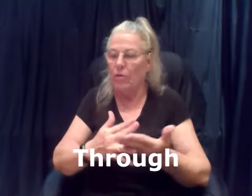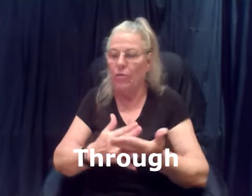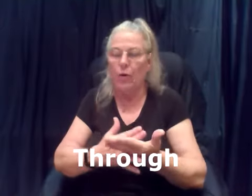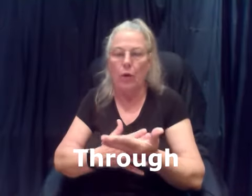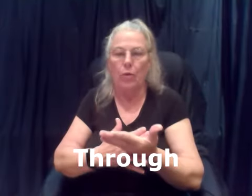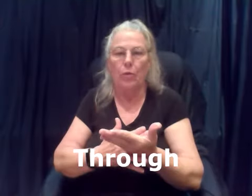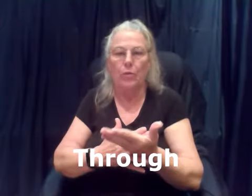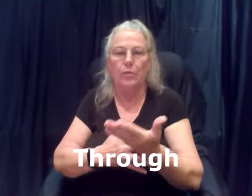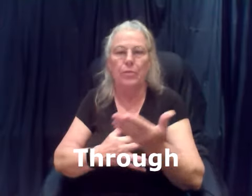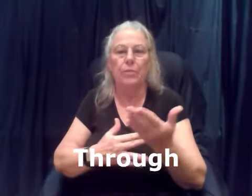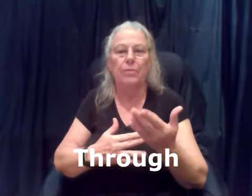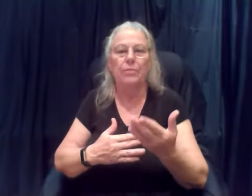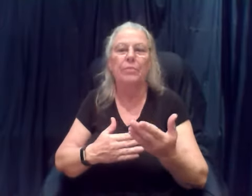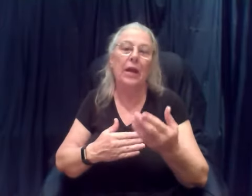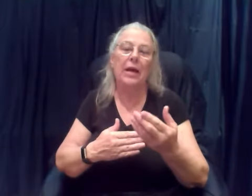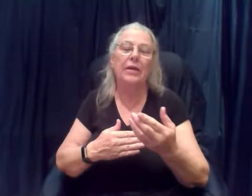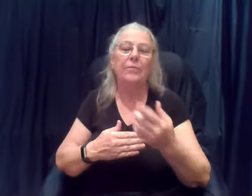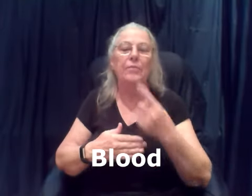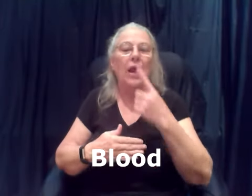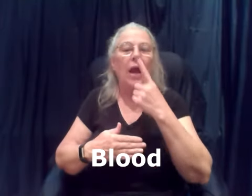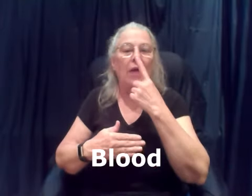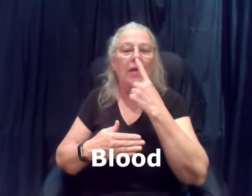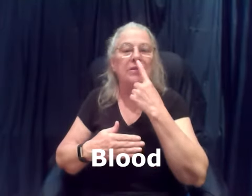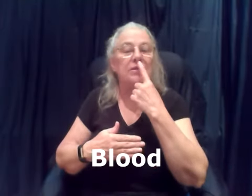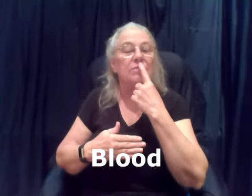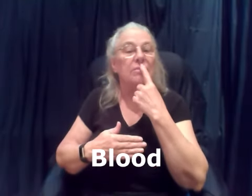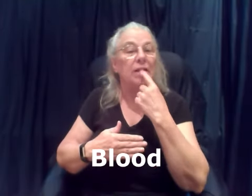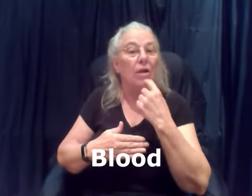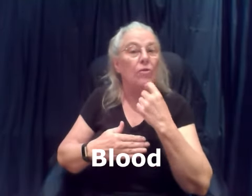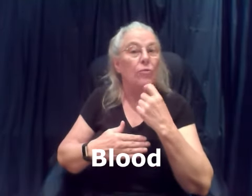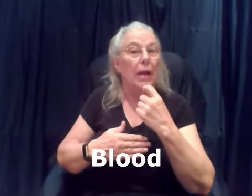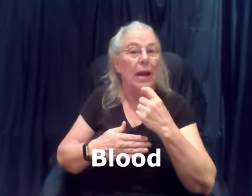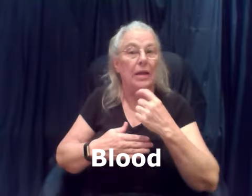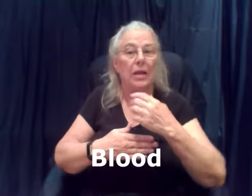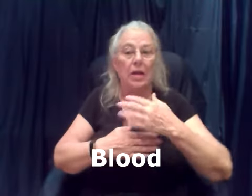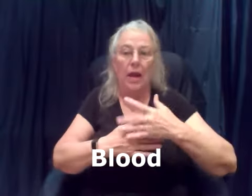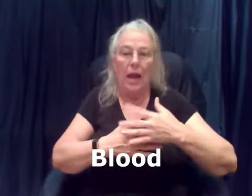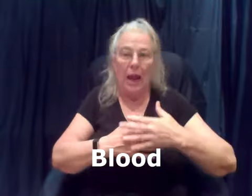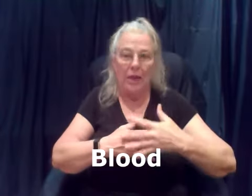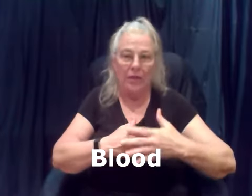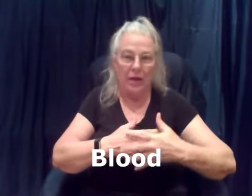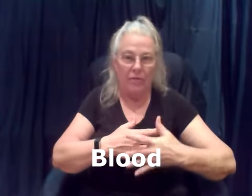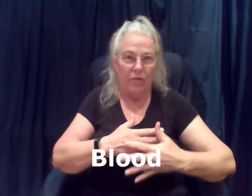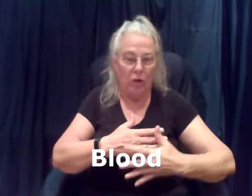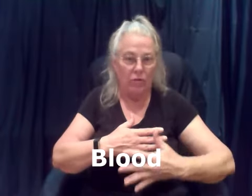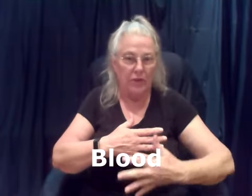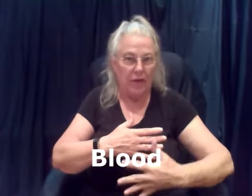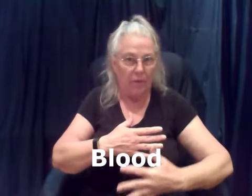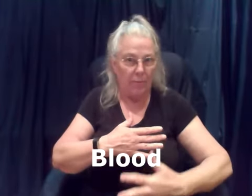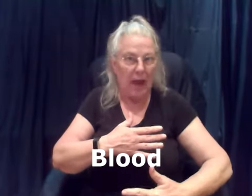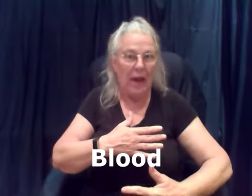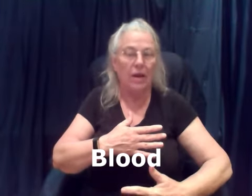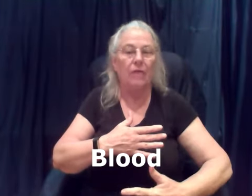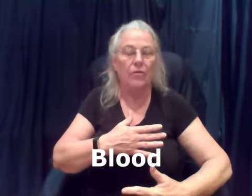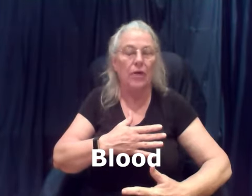Through. Blood, and that's the color red, and then it flows down the back of your